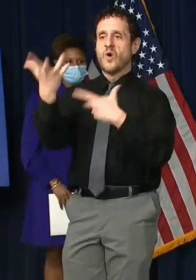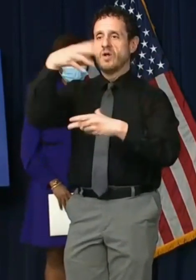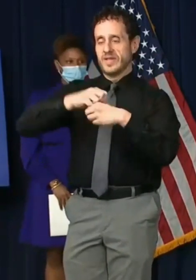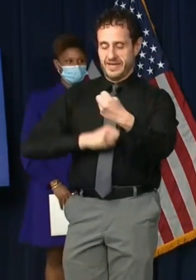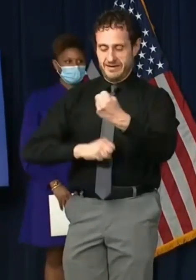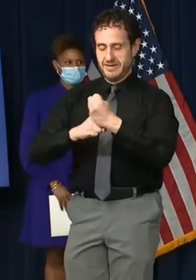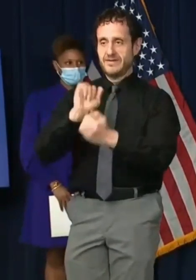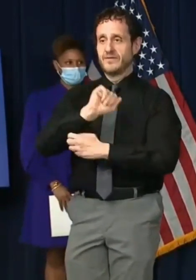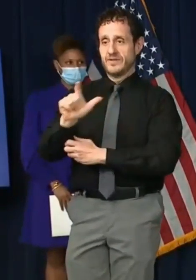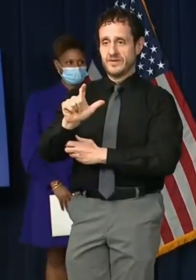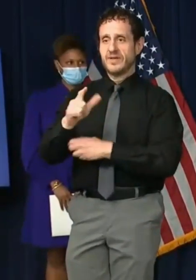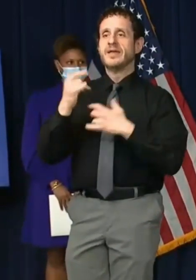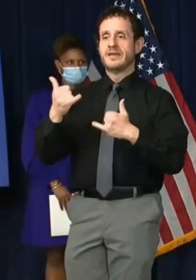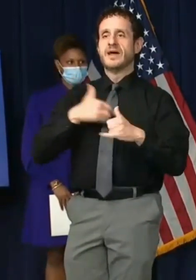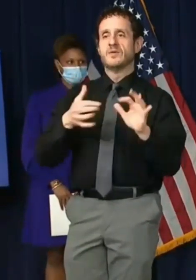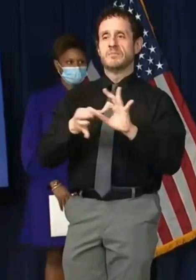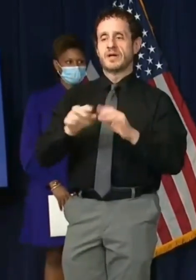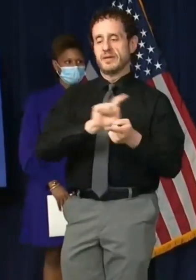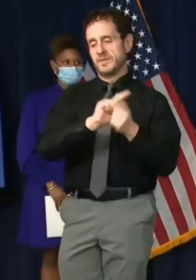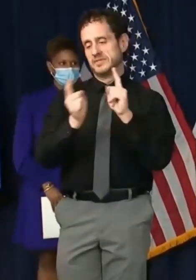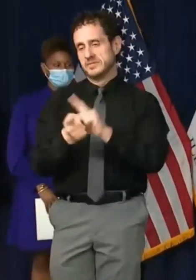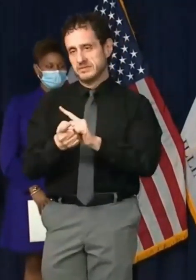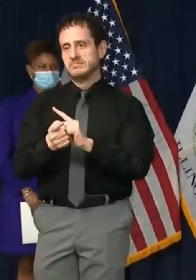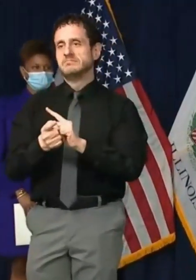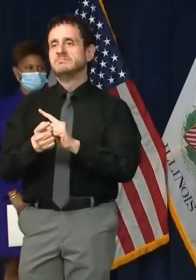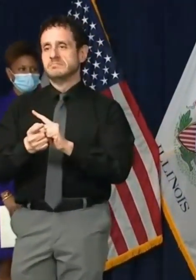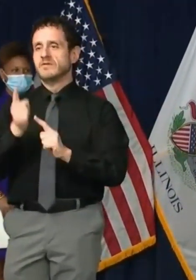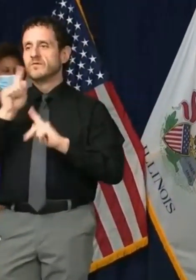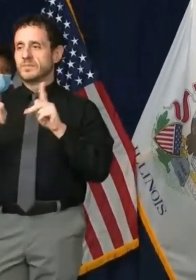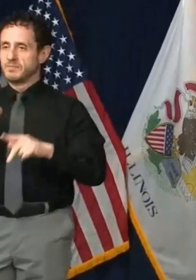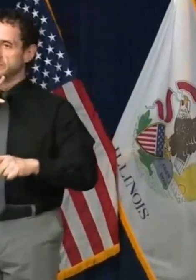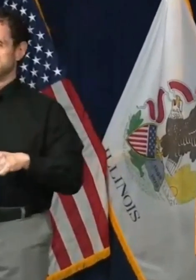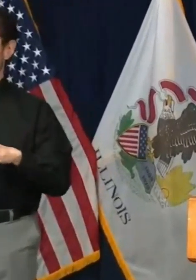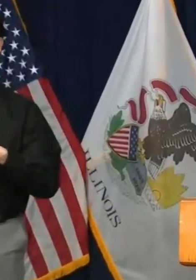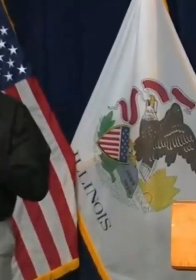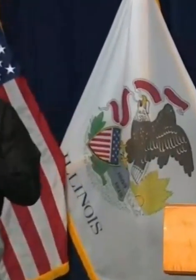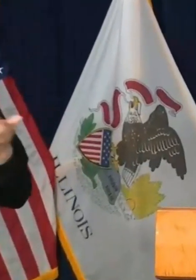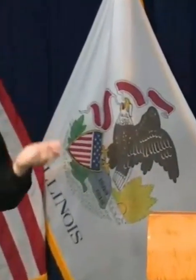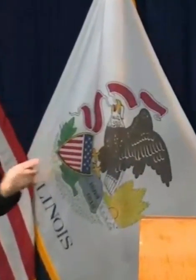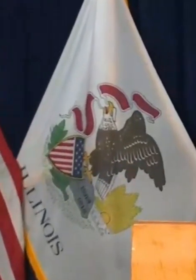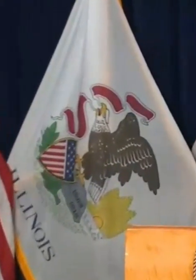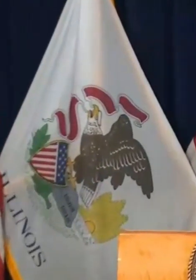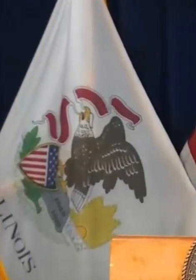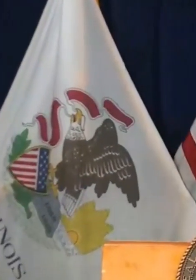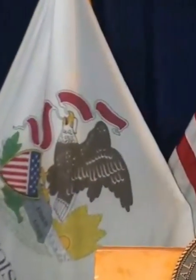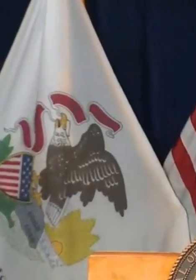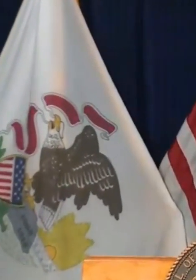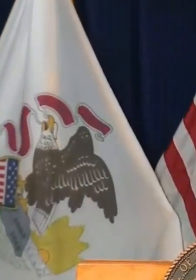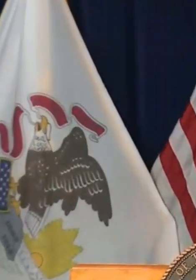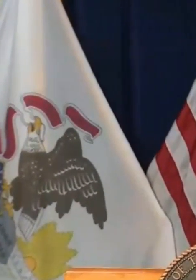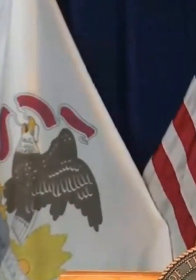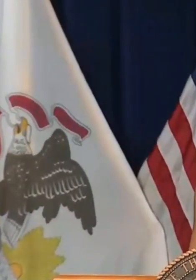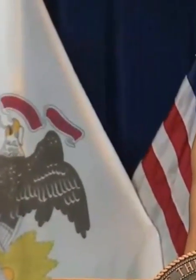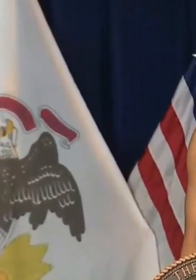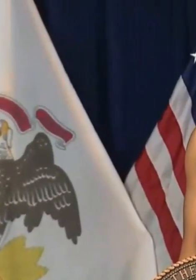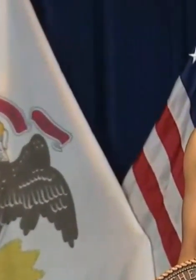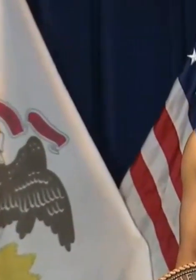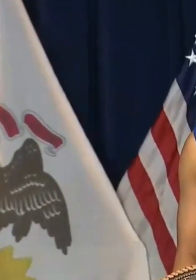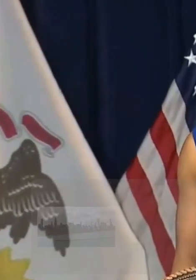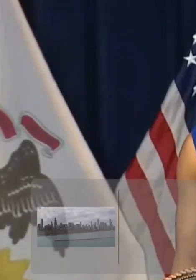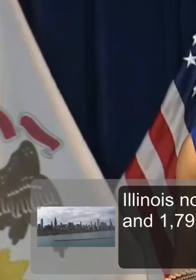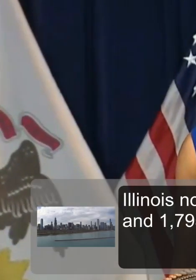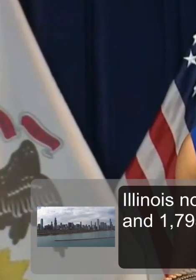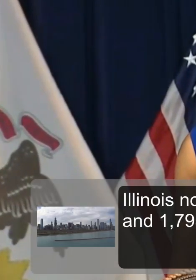with that, I will translate comments into Spanish. Buenas tardes. Hoy IDPH reporta